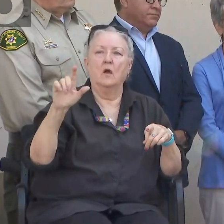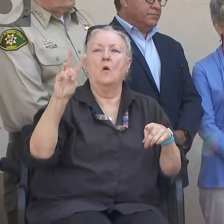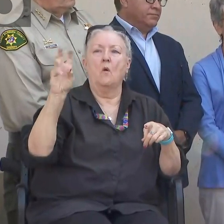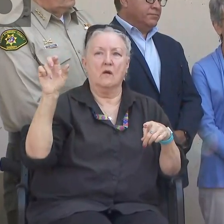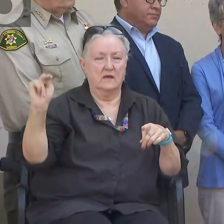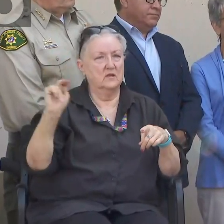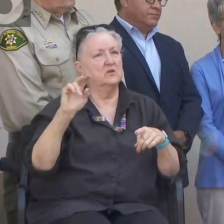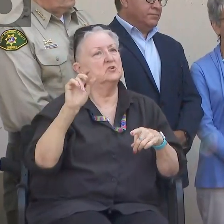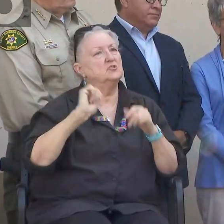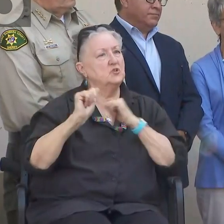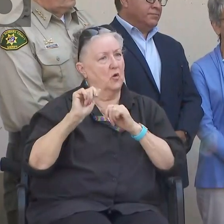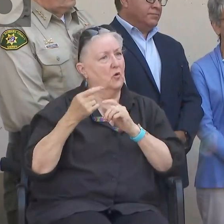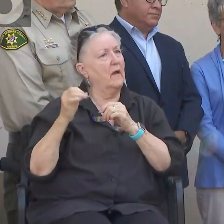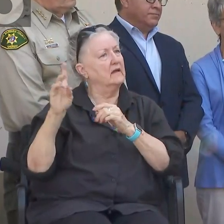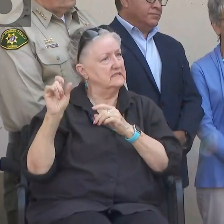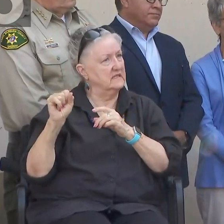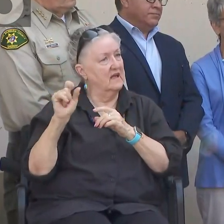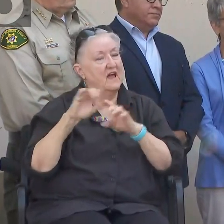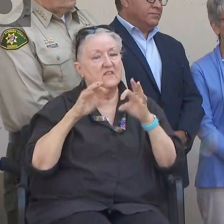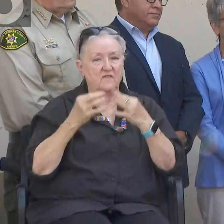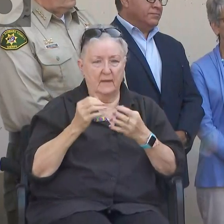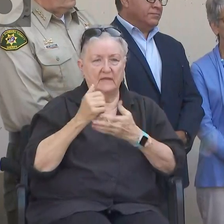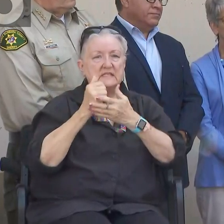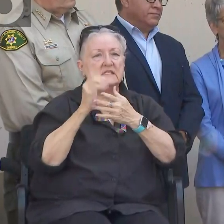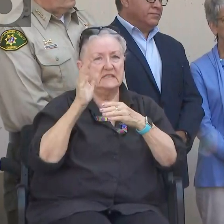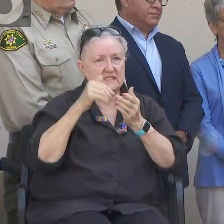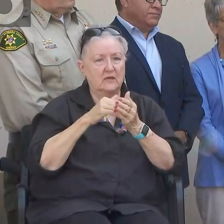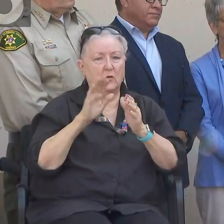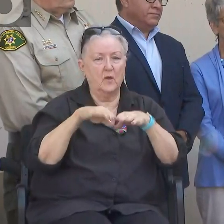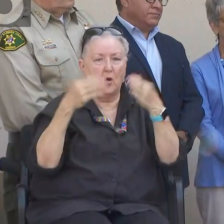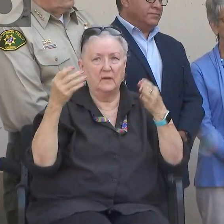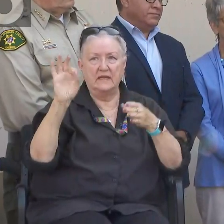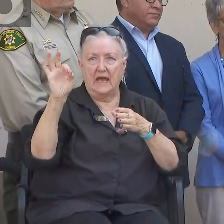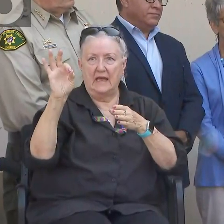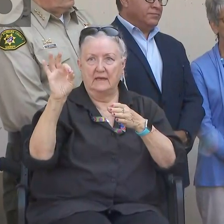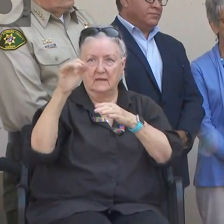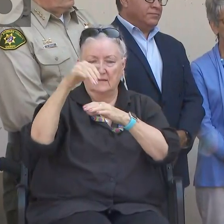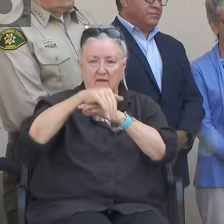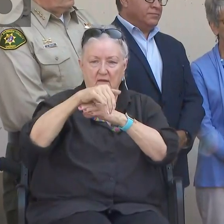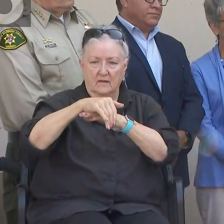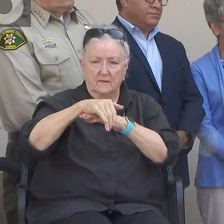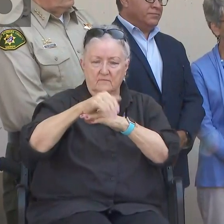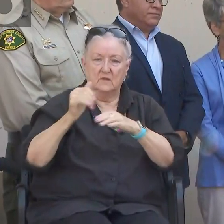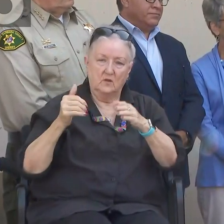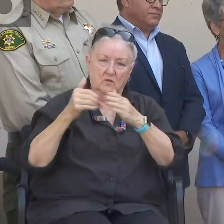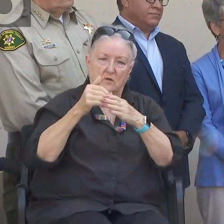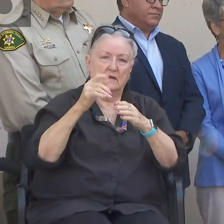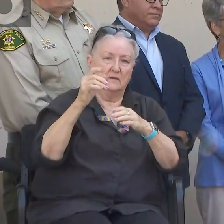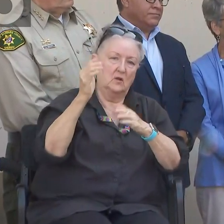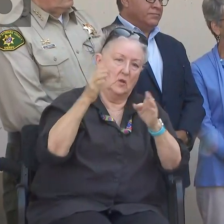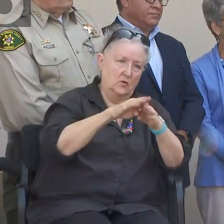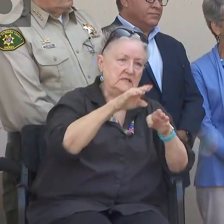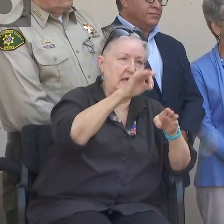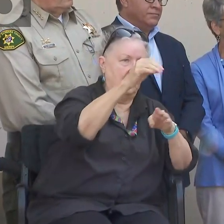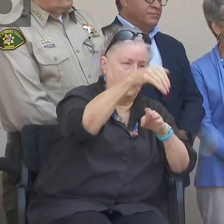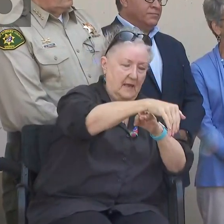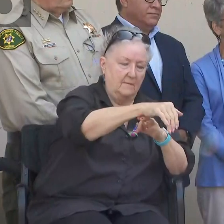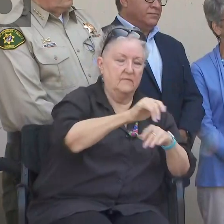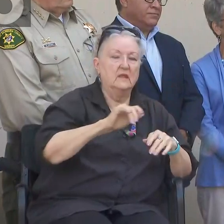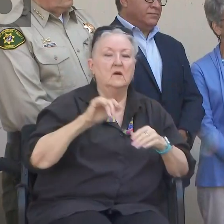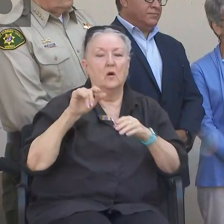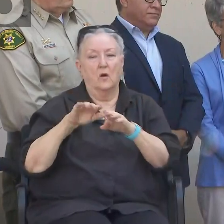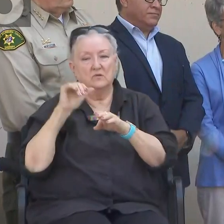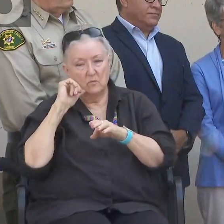Family Assistance Center will be open through 9 p.m. tonight, open again at 9 a.m. tomorrow. We plan to stay open